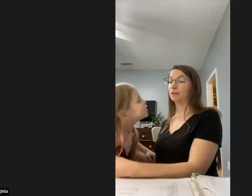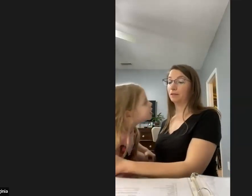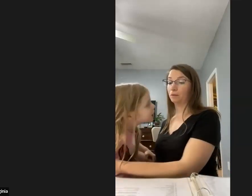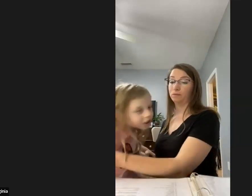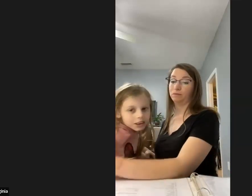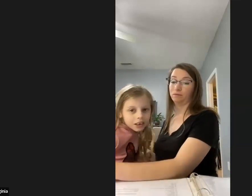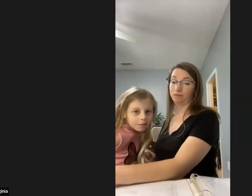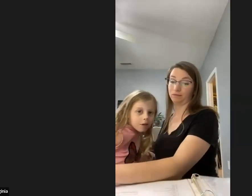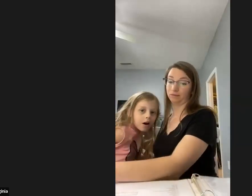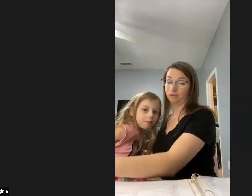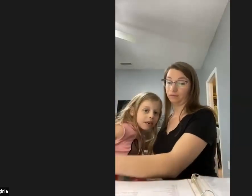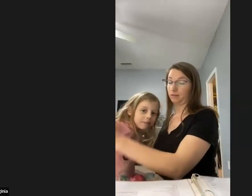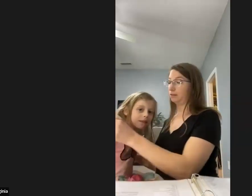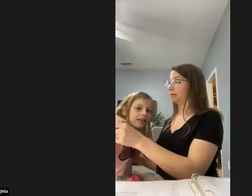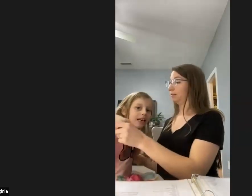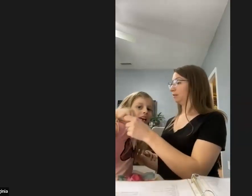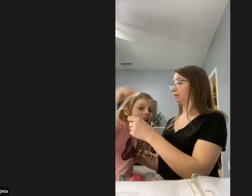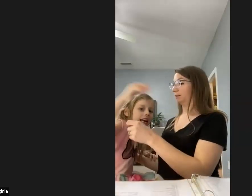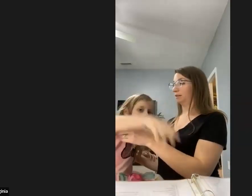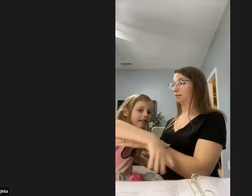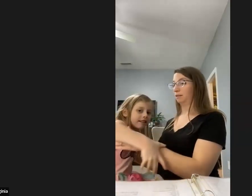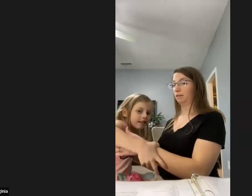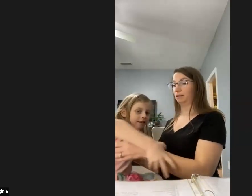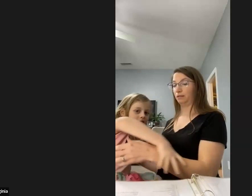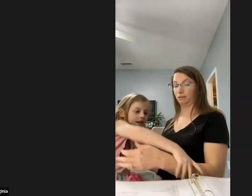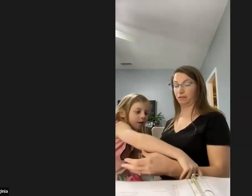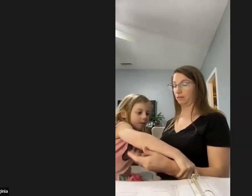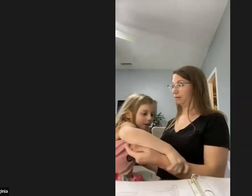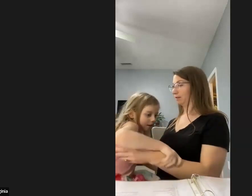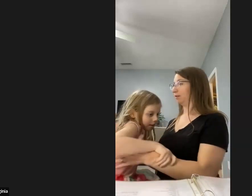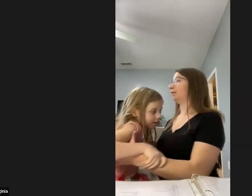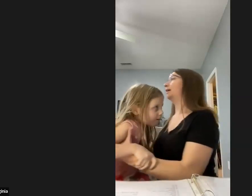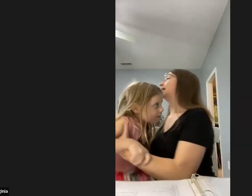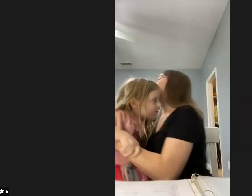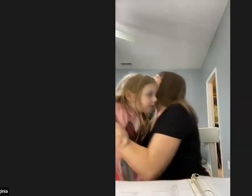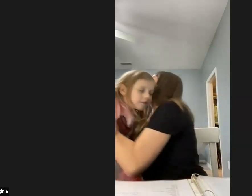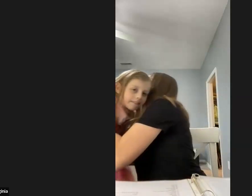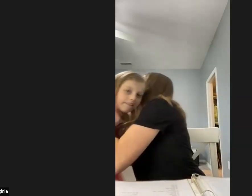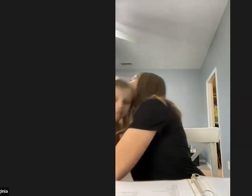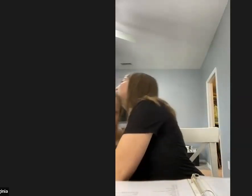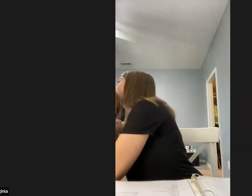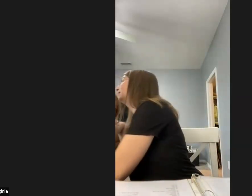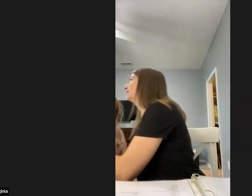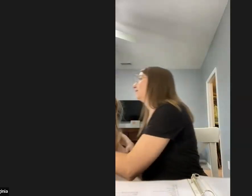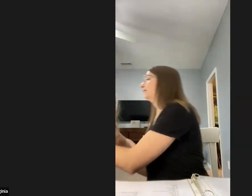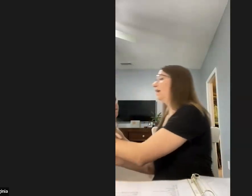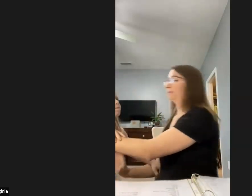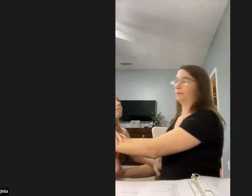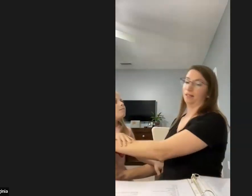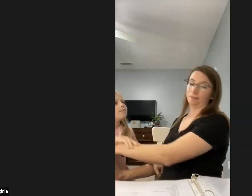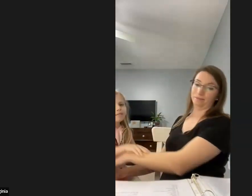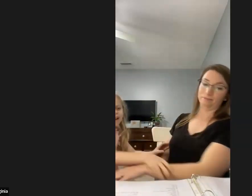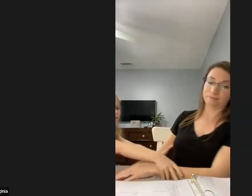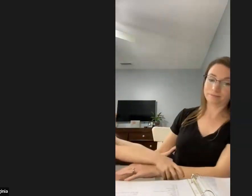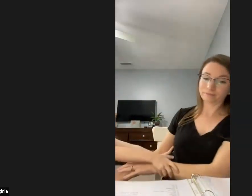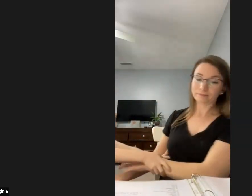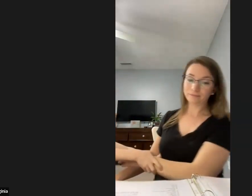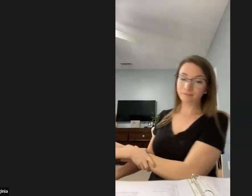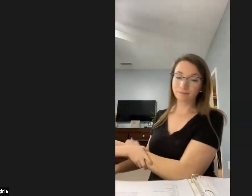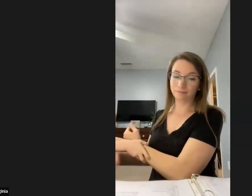No, Adeline, you can't Stop. I never